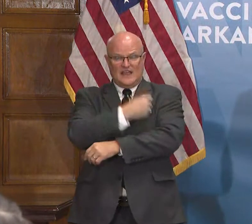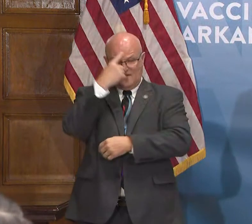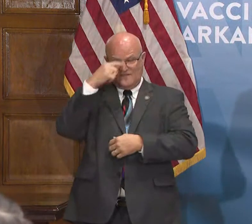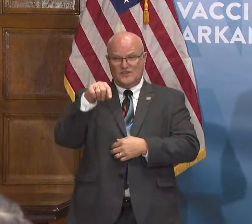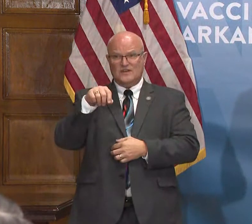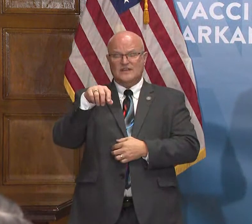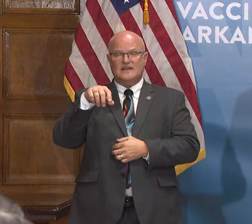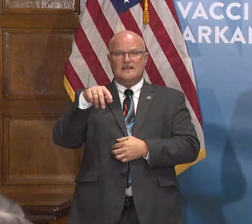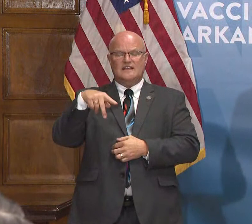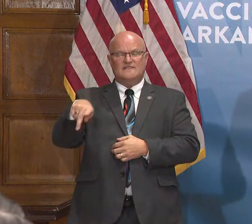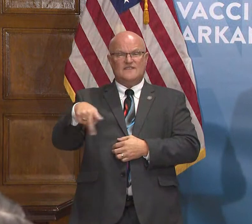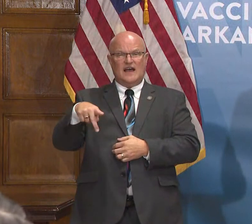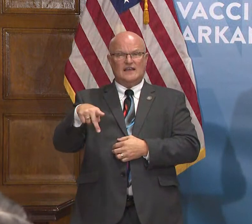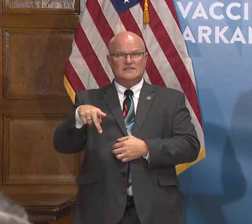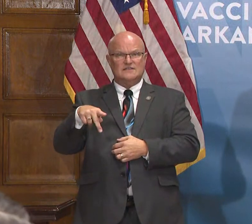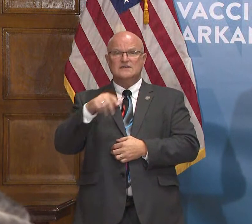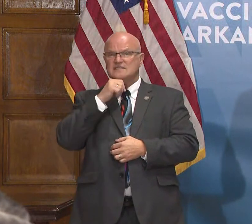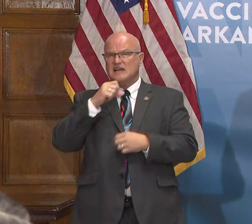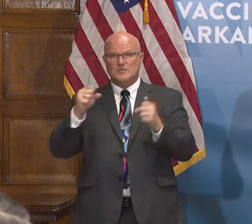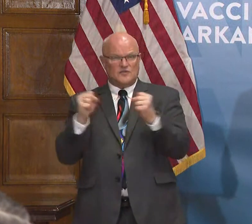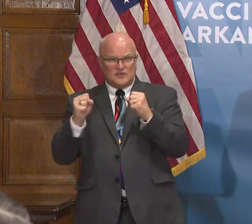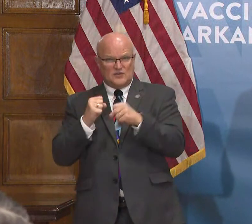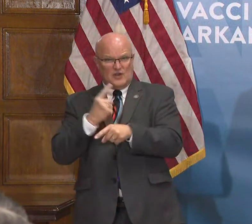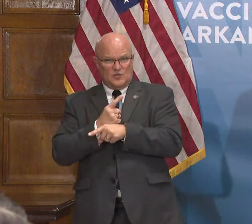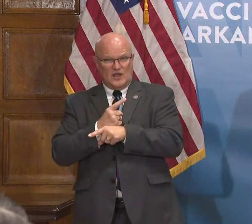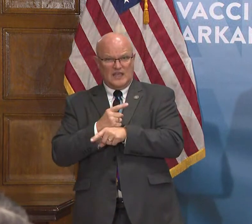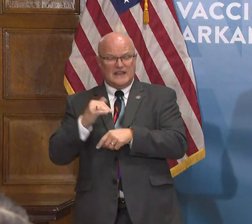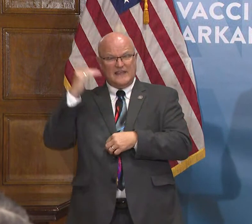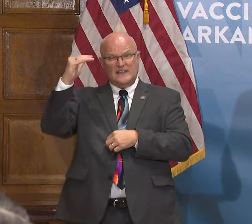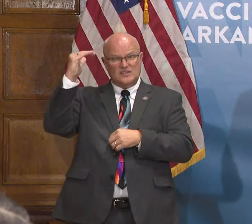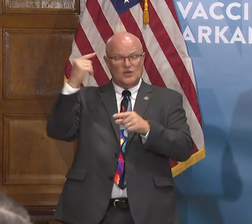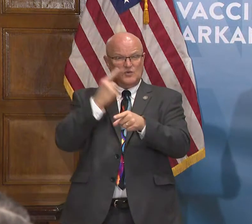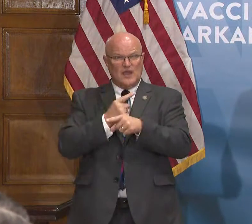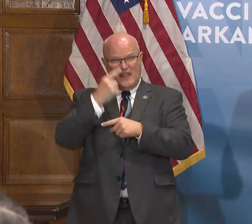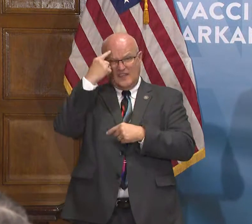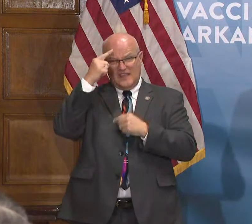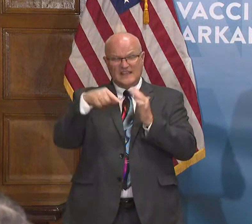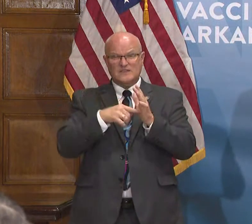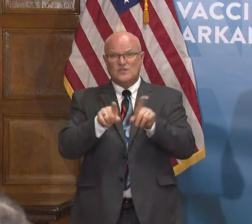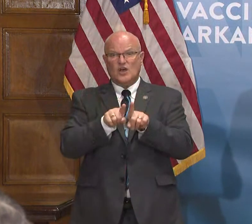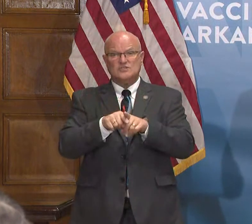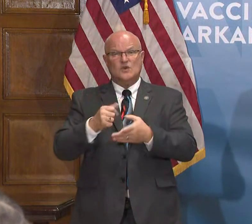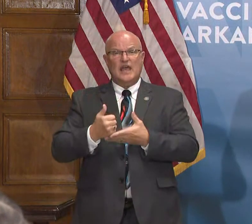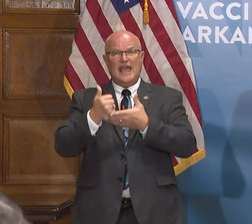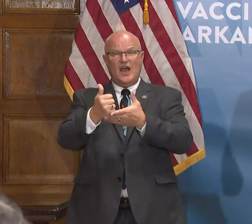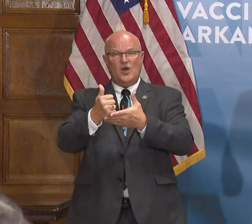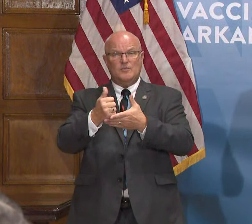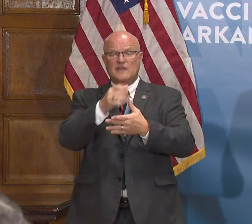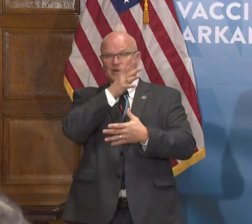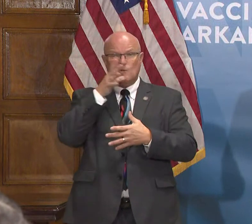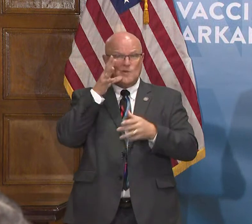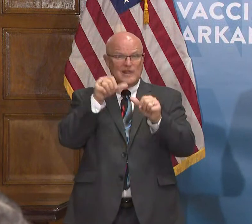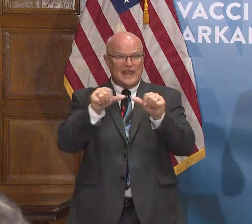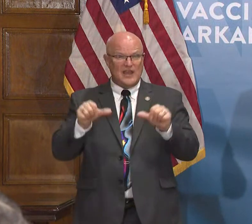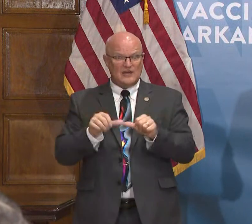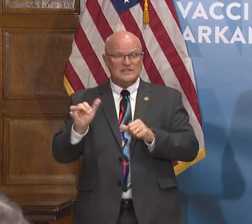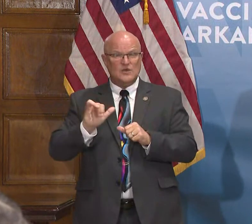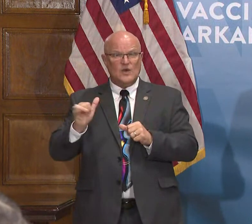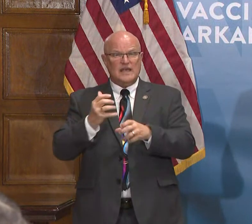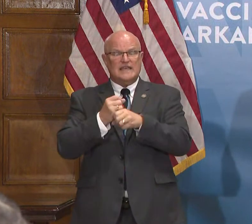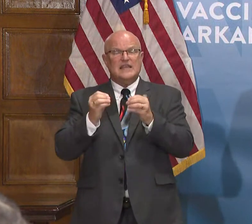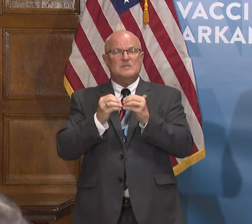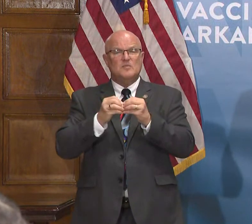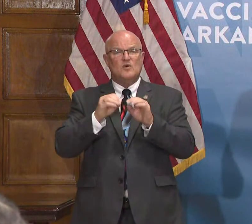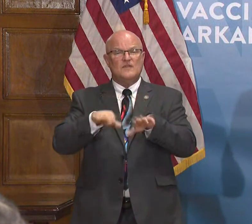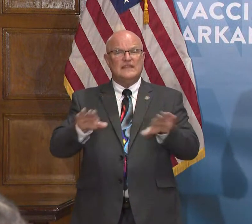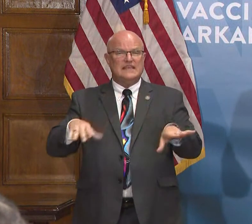Pfizer for young kids doesn't have to be refrigerated like the adult one. Do you think this will also help in those rural areas as well, getting more of those